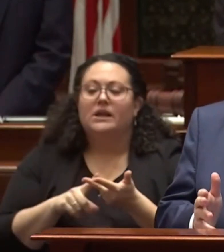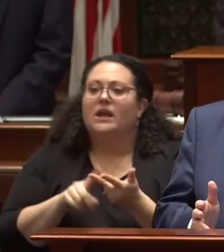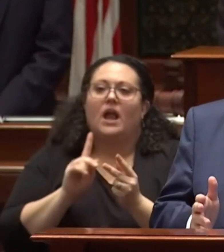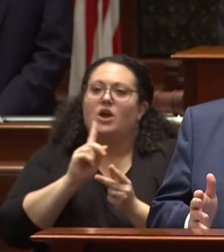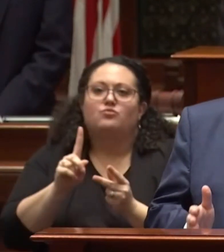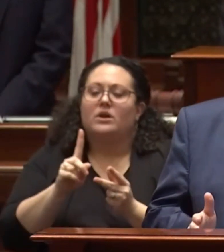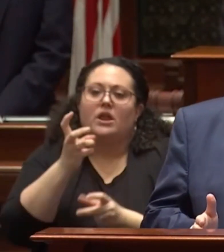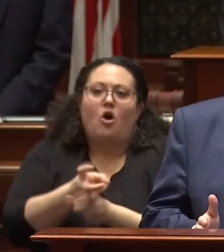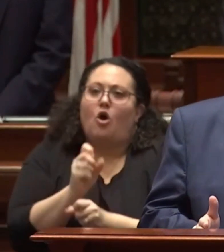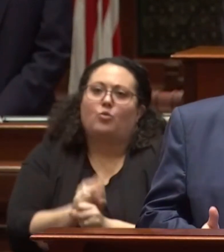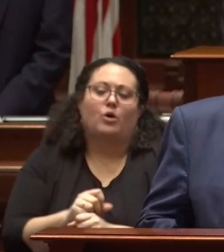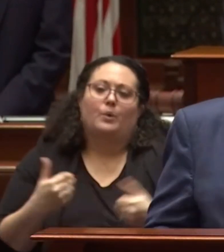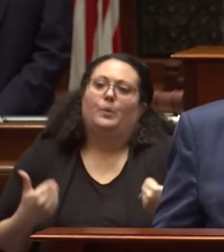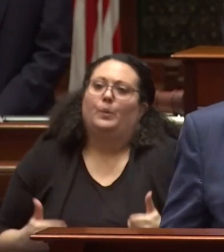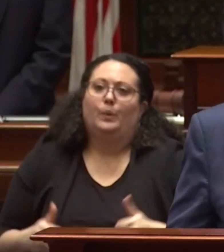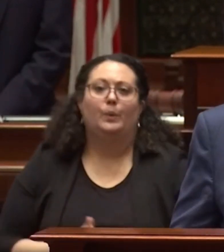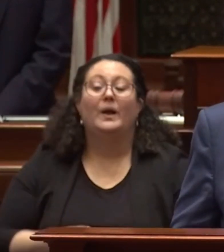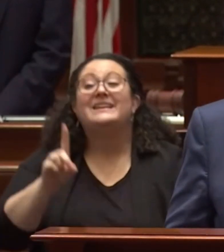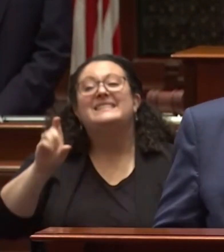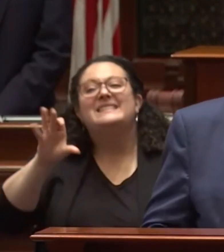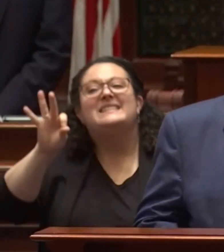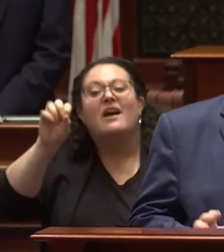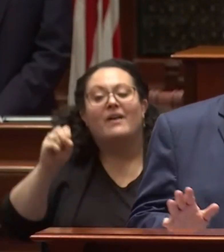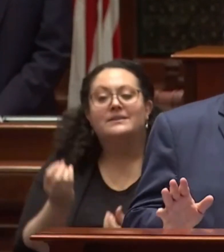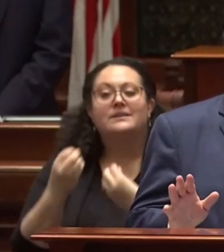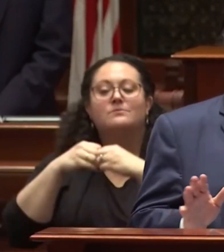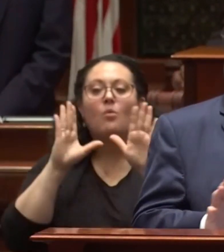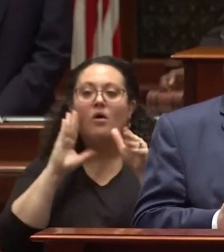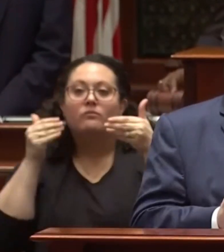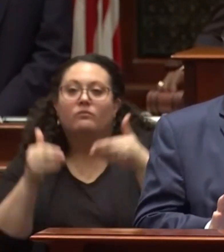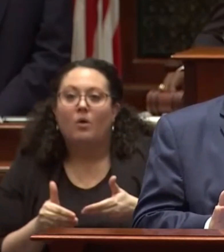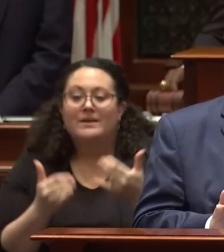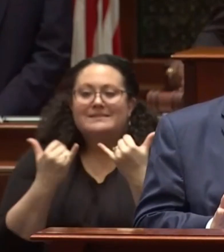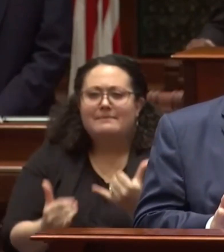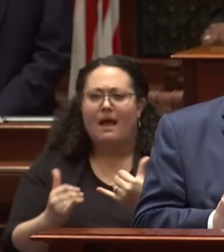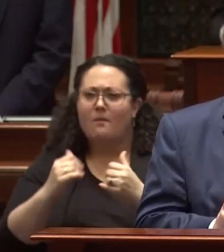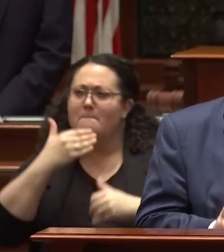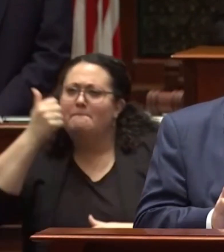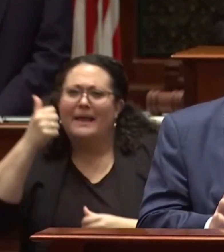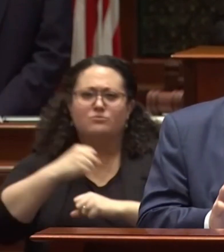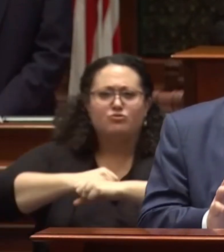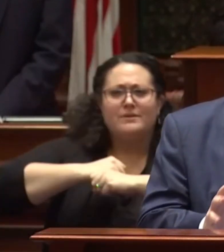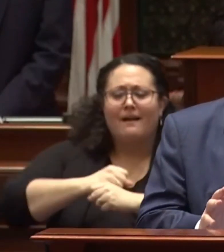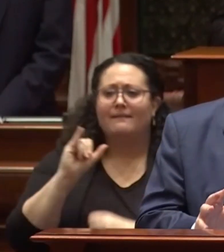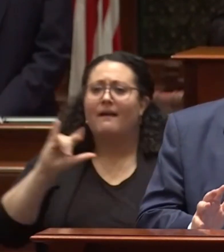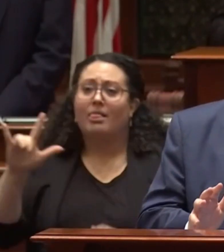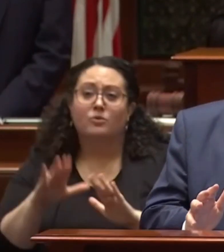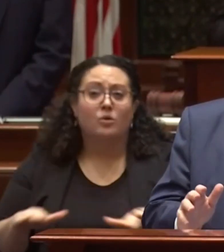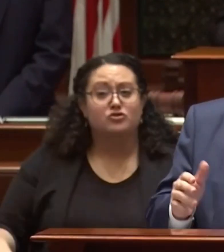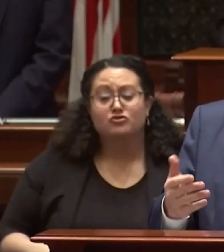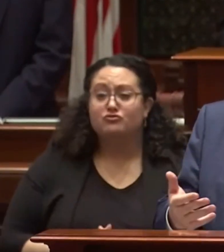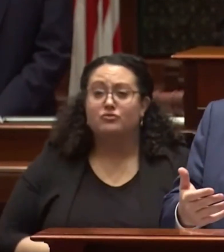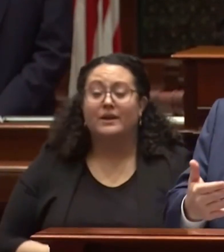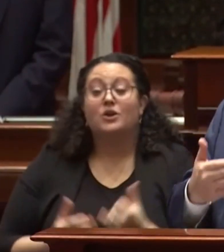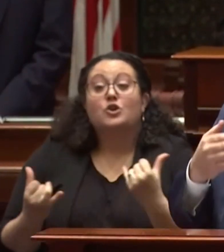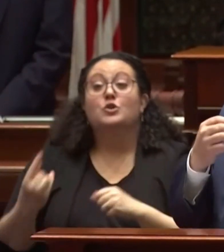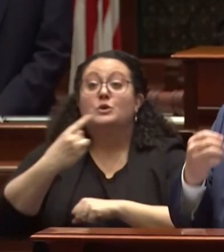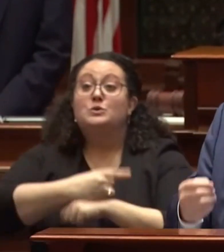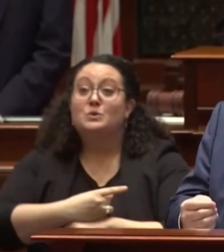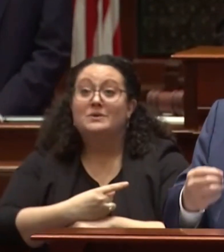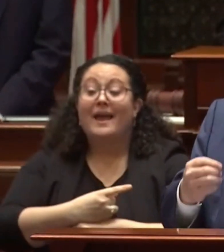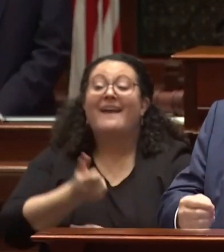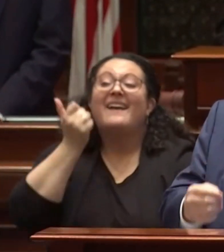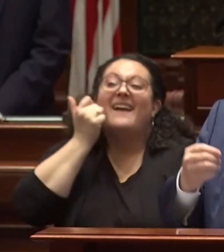sheer hard work. DCFS is more focused than ever on how to best protect Illinois children. Today,